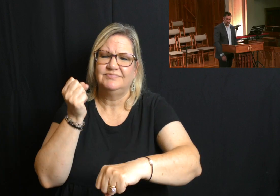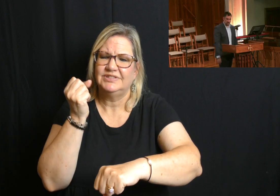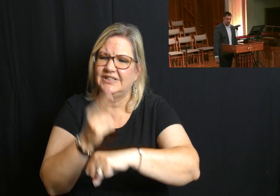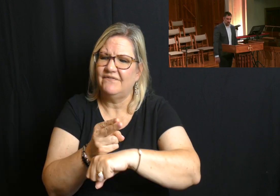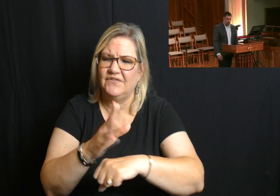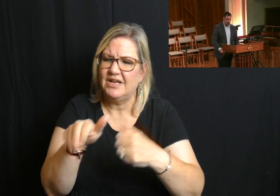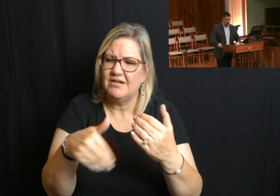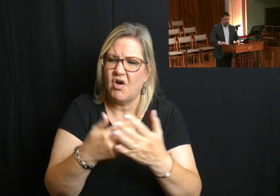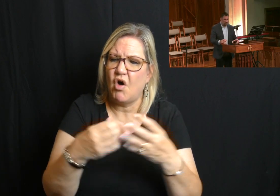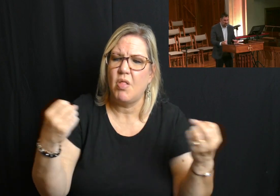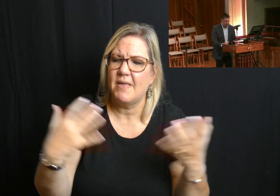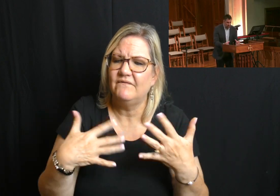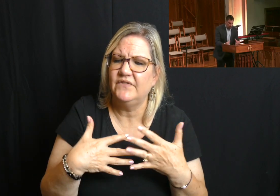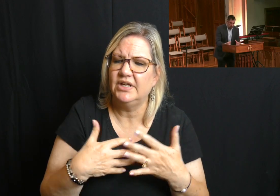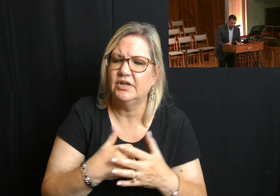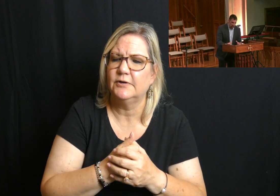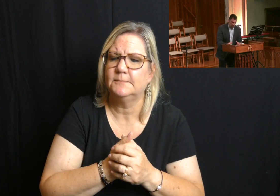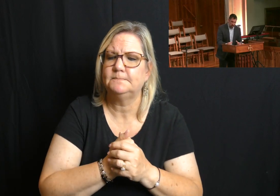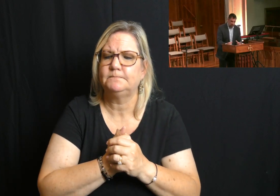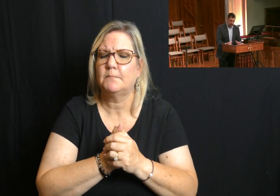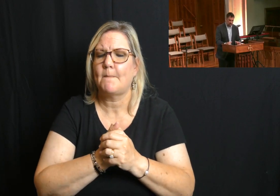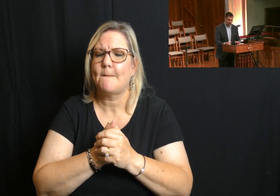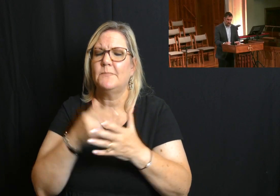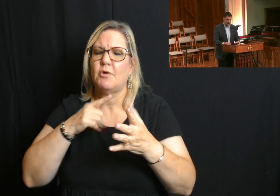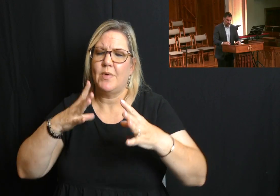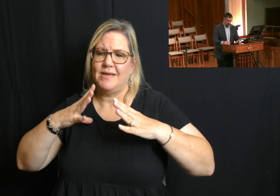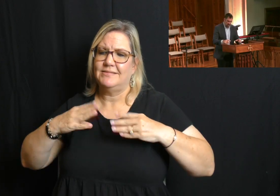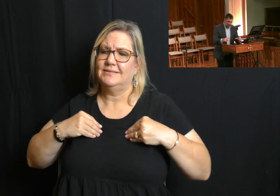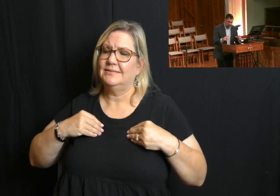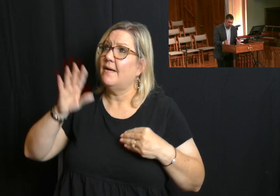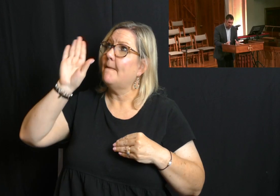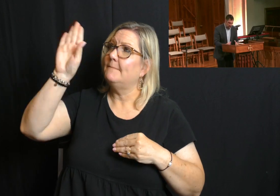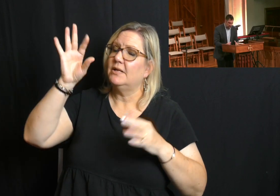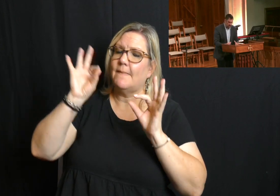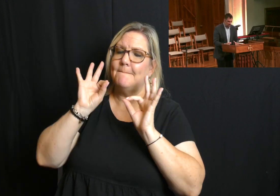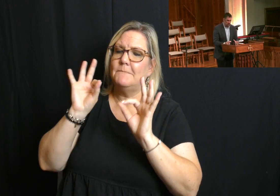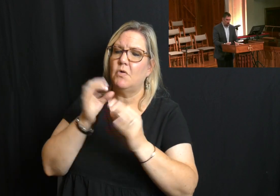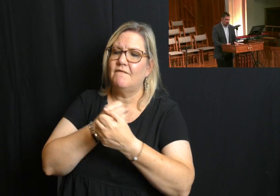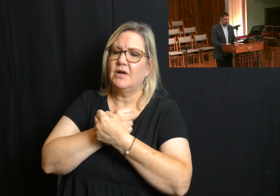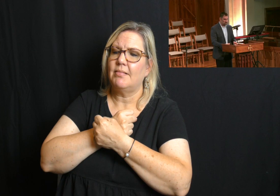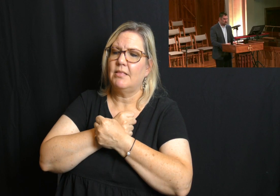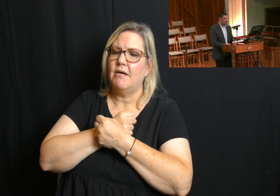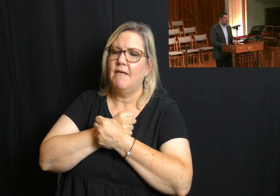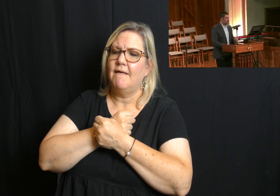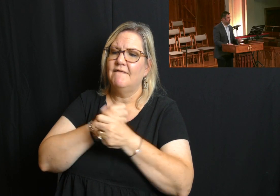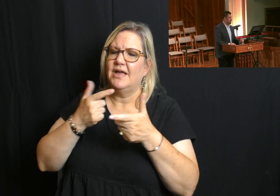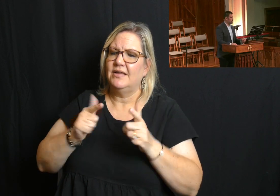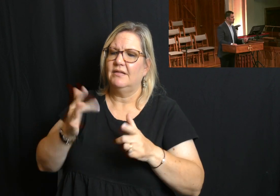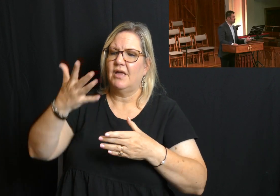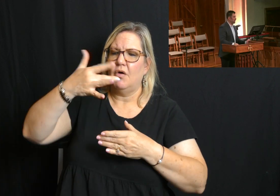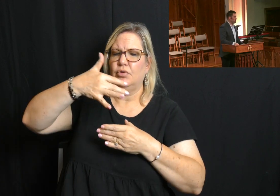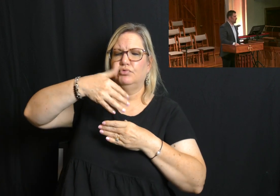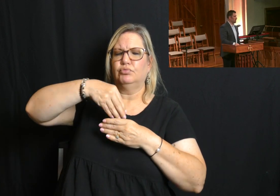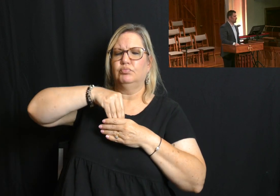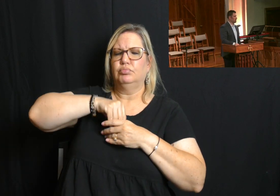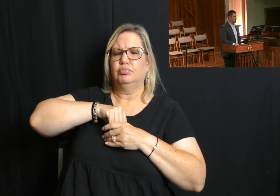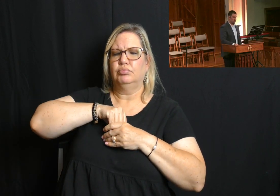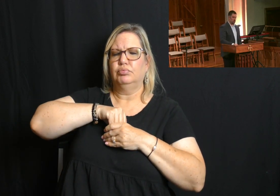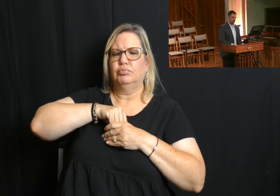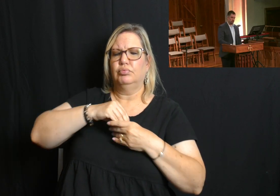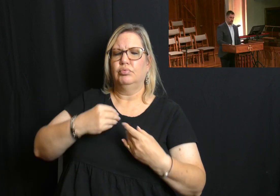verse 18. When we embrace His perfect love for us and we let it permeate in our hearts, our fears will fade